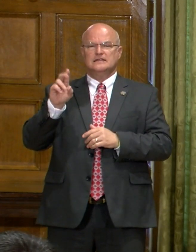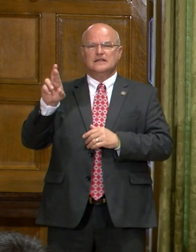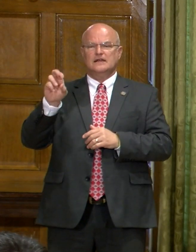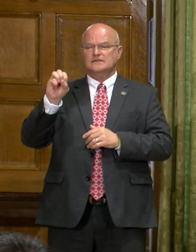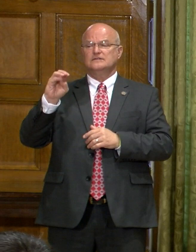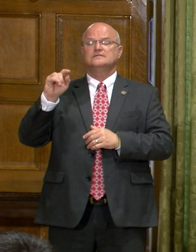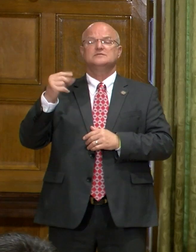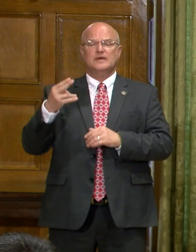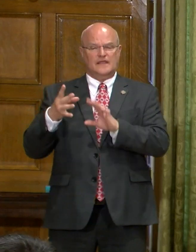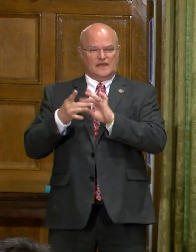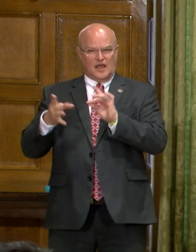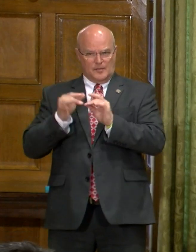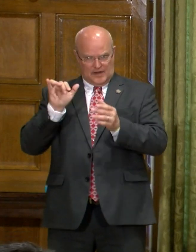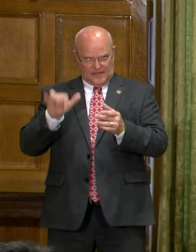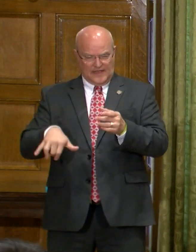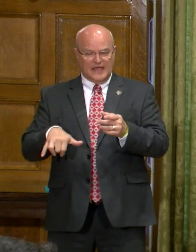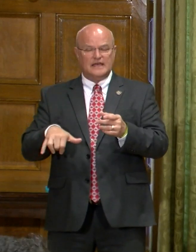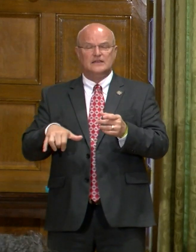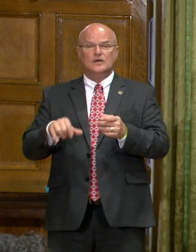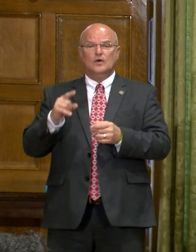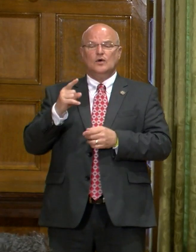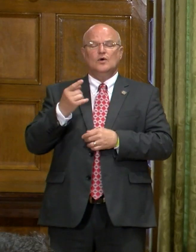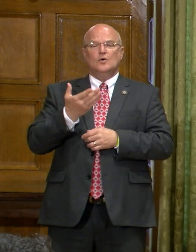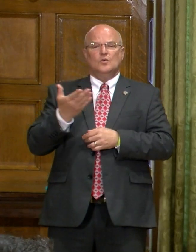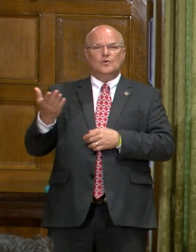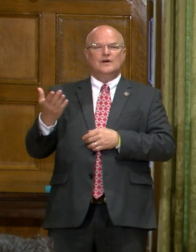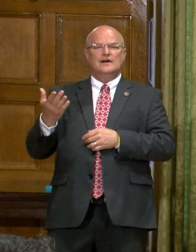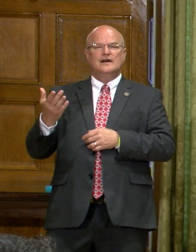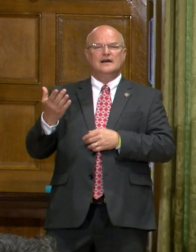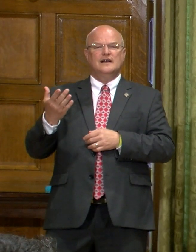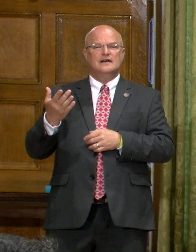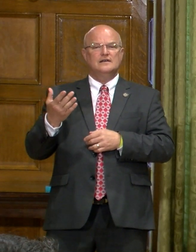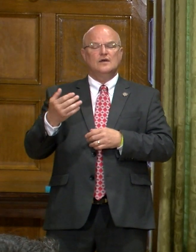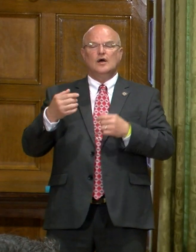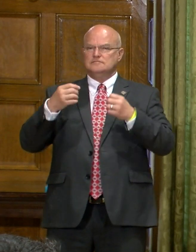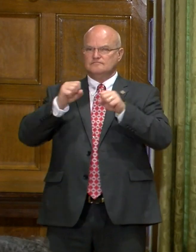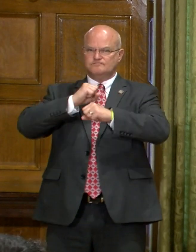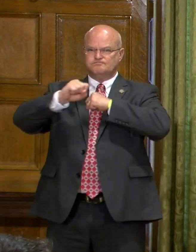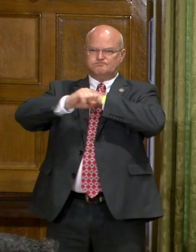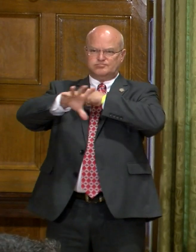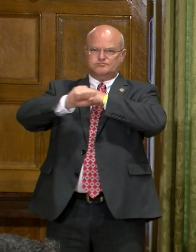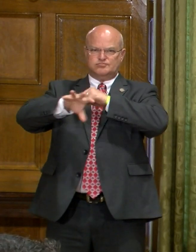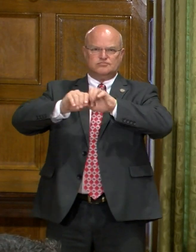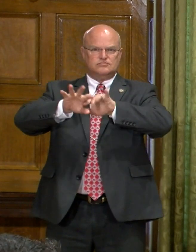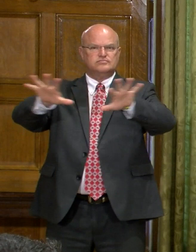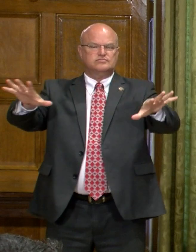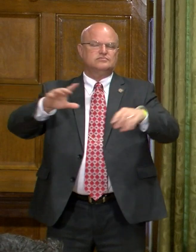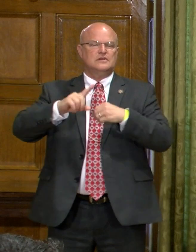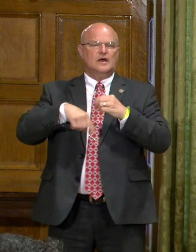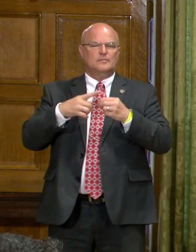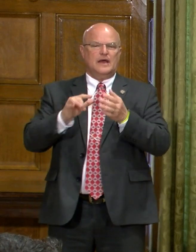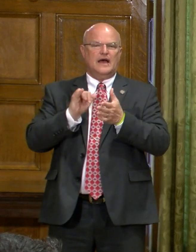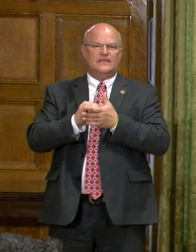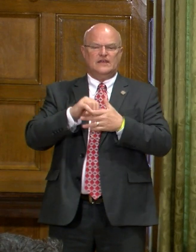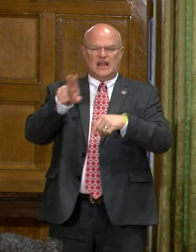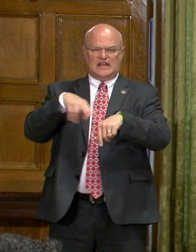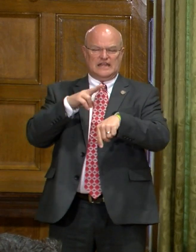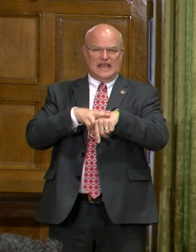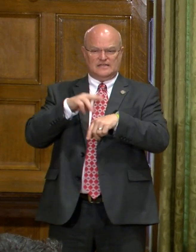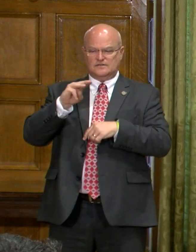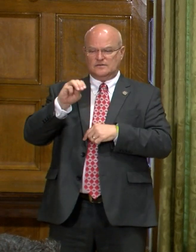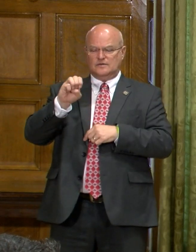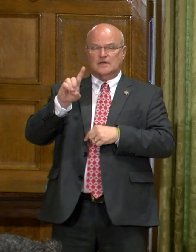Secretary Smith comment on that. One, they're well publicized in terms of our